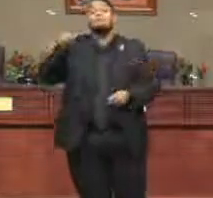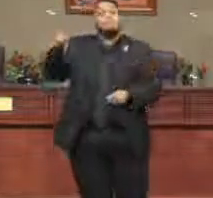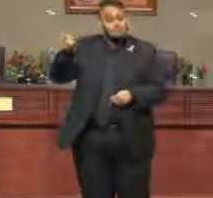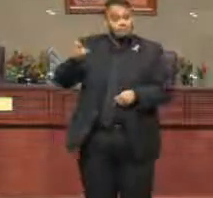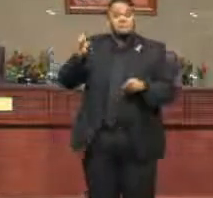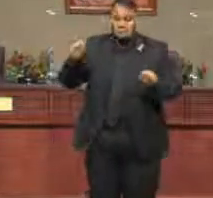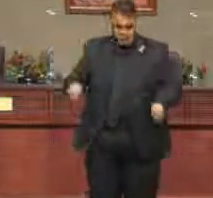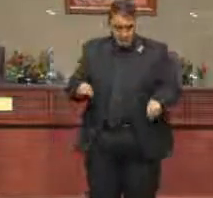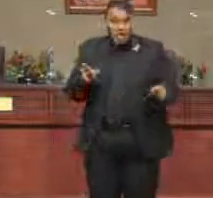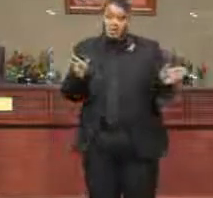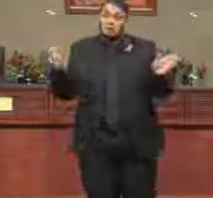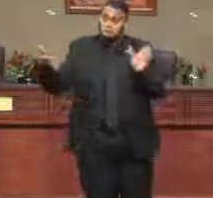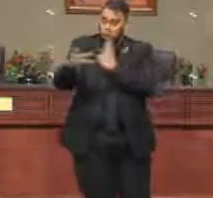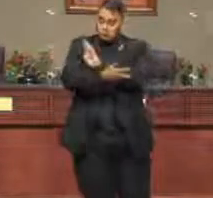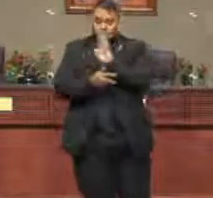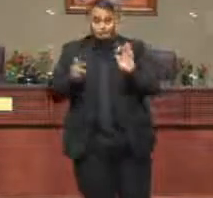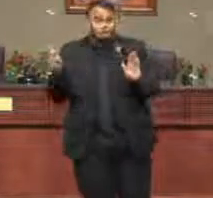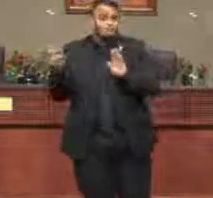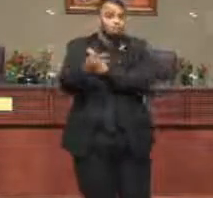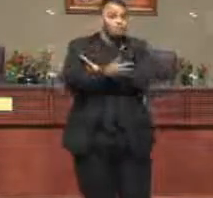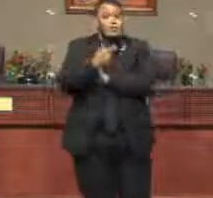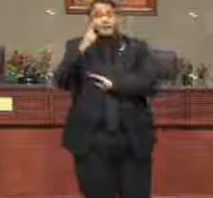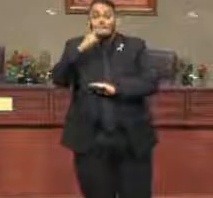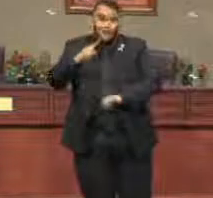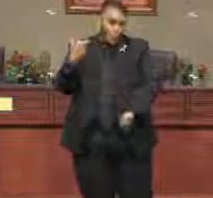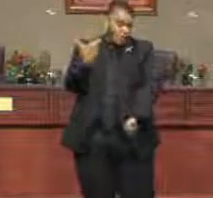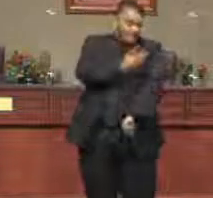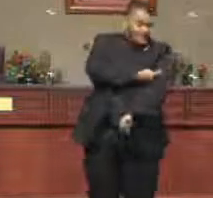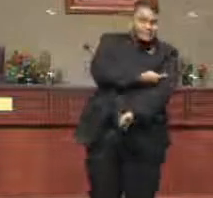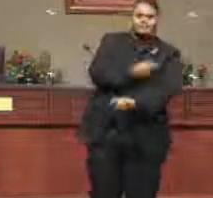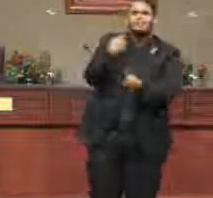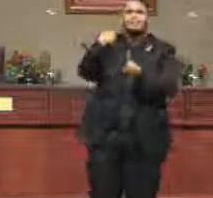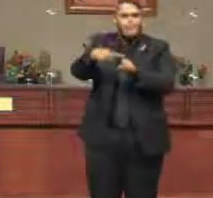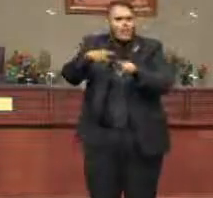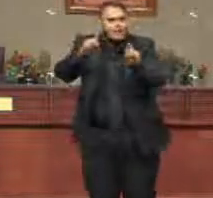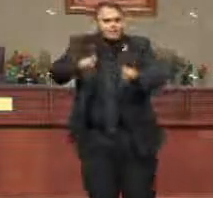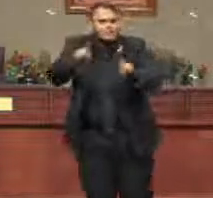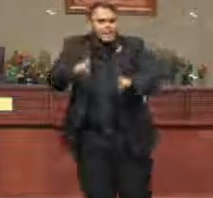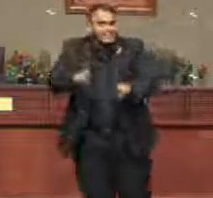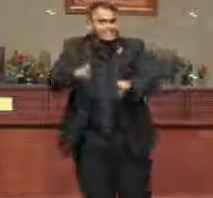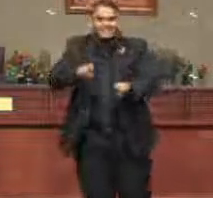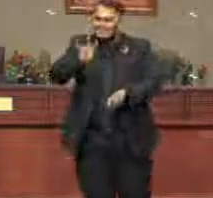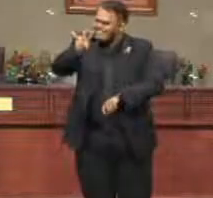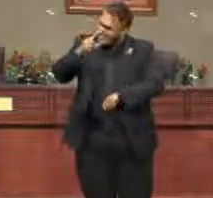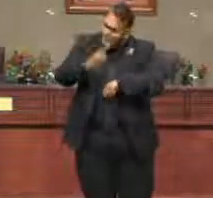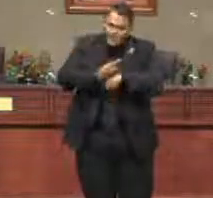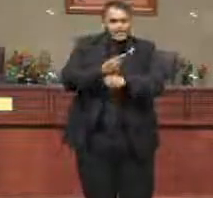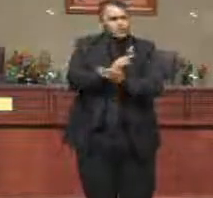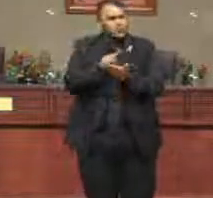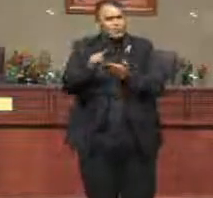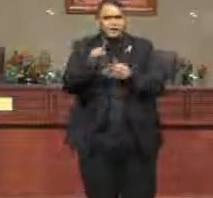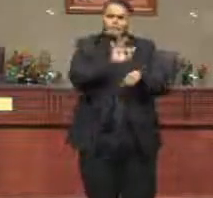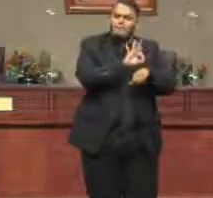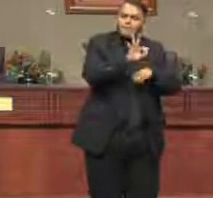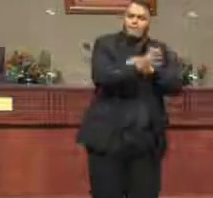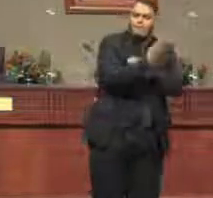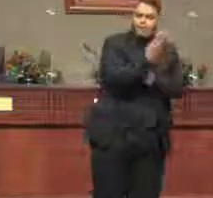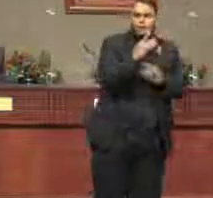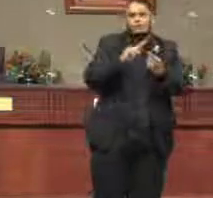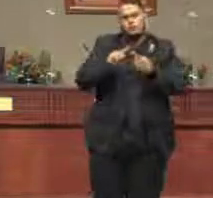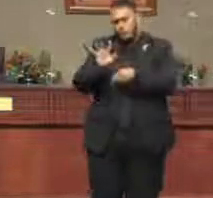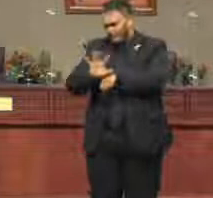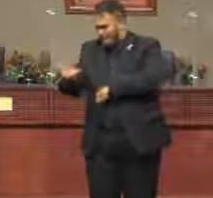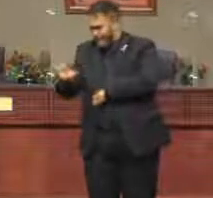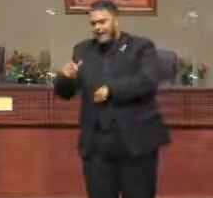drive-through COVID-19 testing 7 days a week between the hours of 9 a.m. and 5 p.m. I'm pleased to